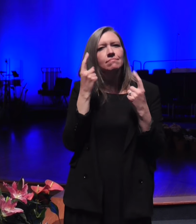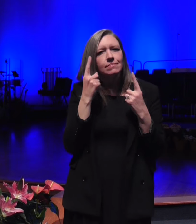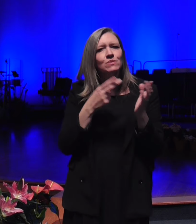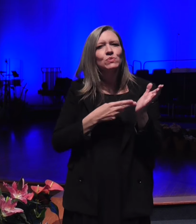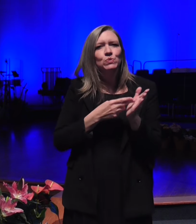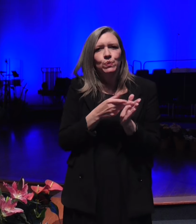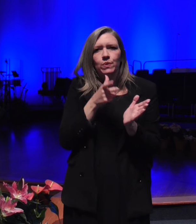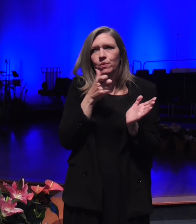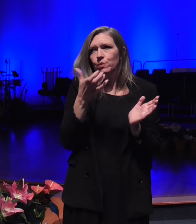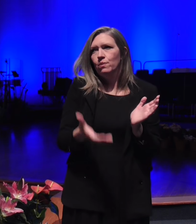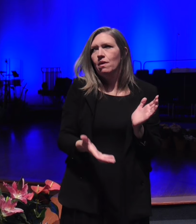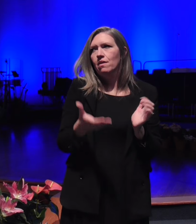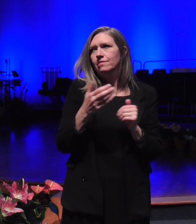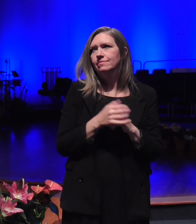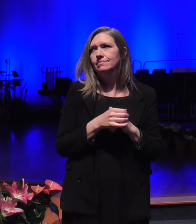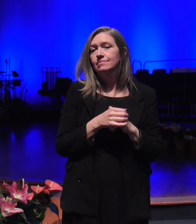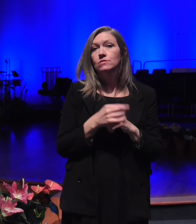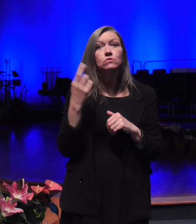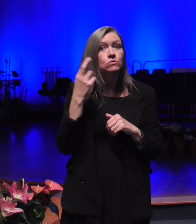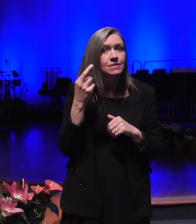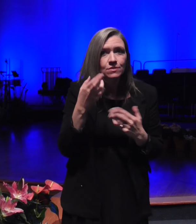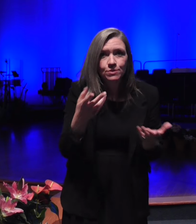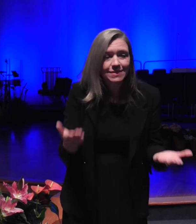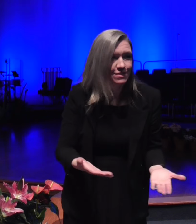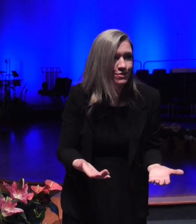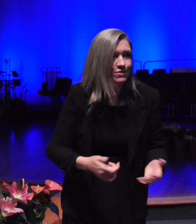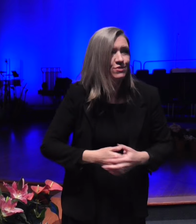you are, why you're here,